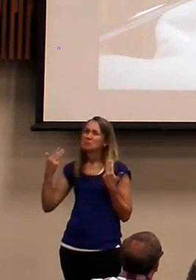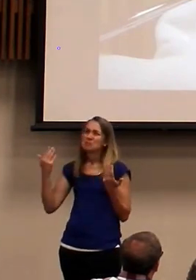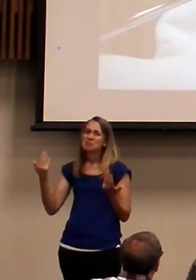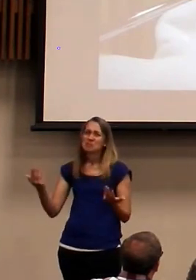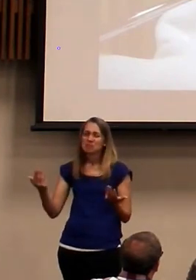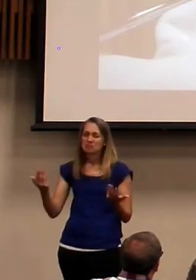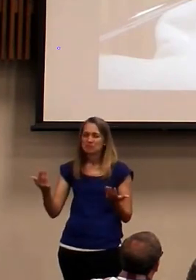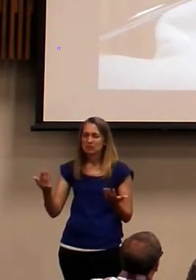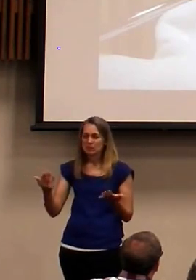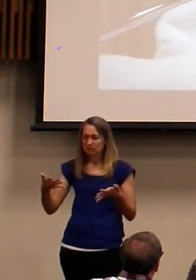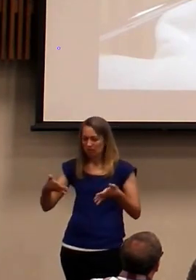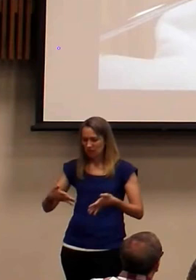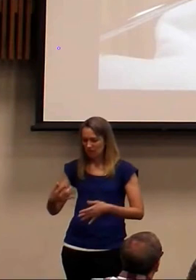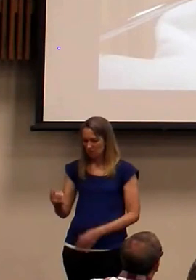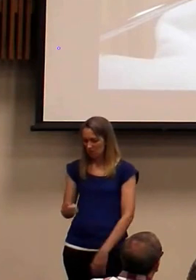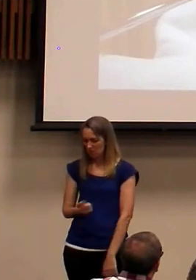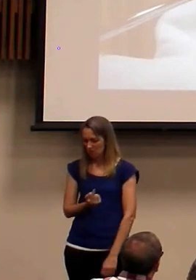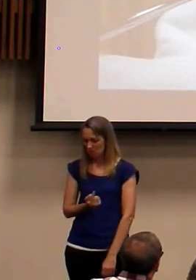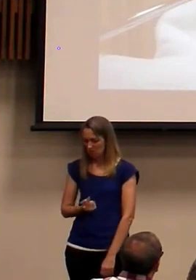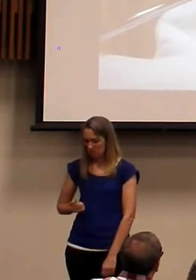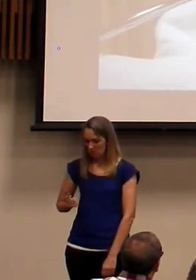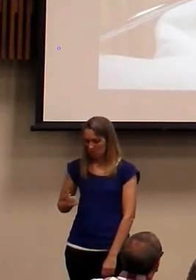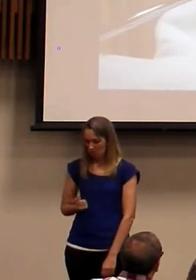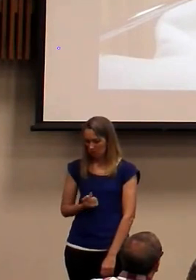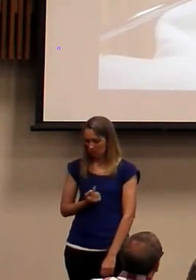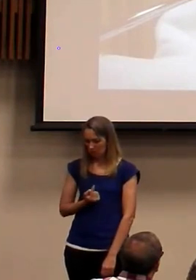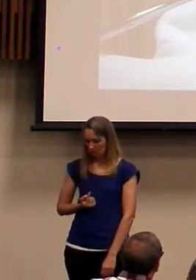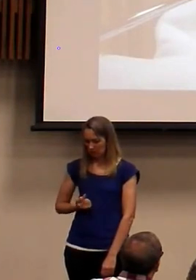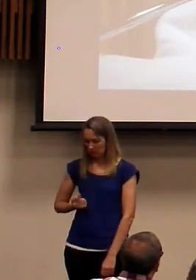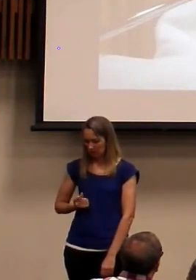Then you're left alone with a really dangerous thing.